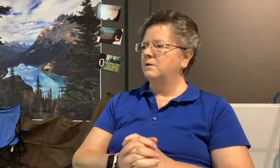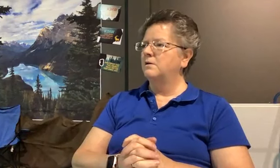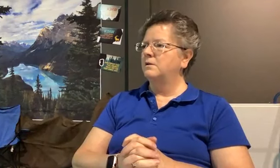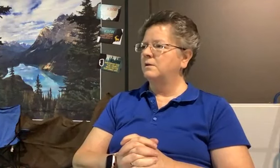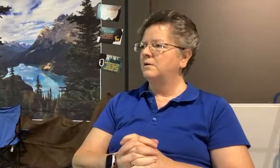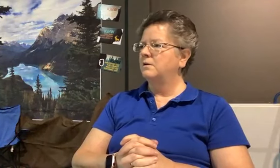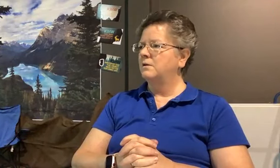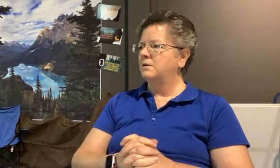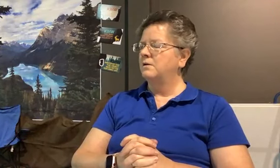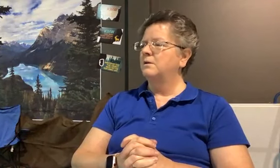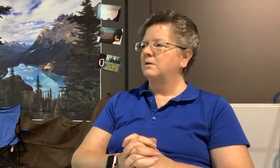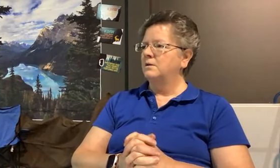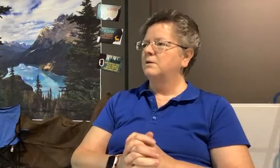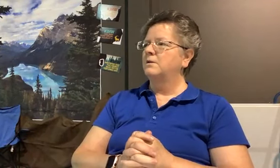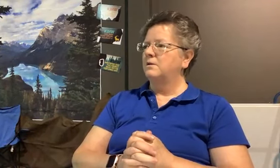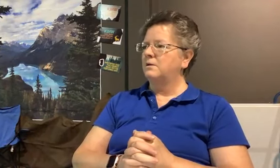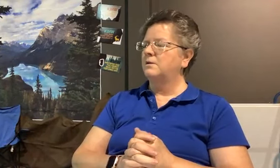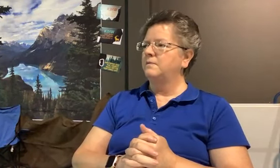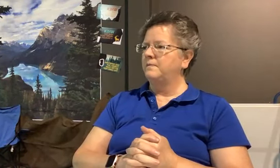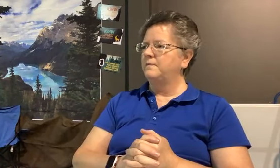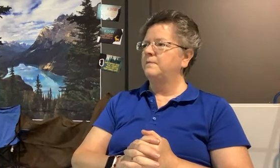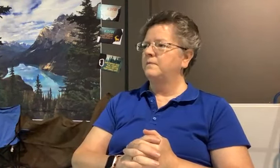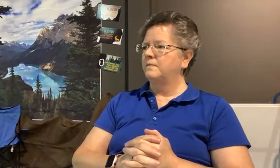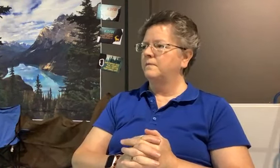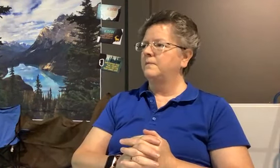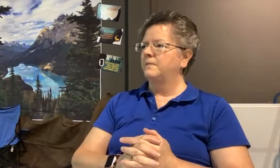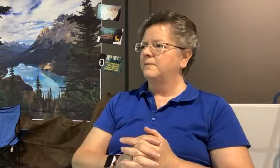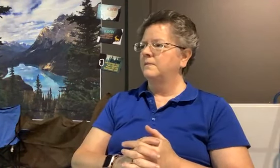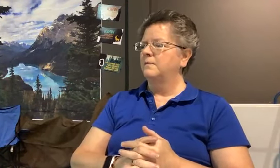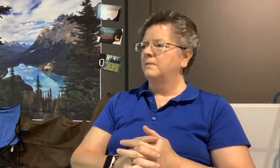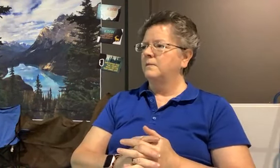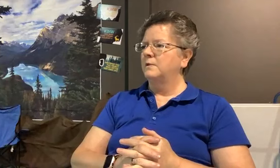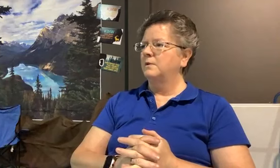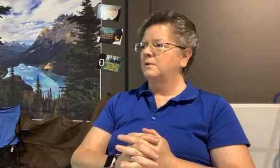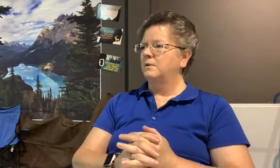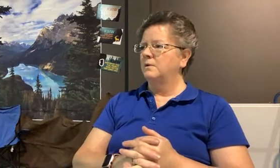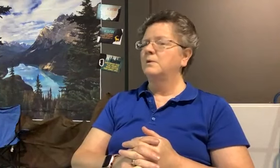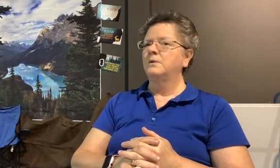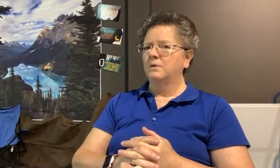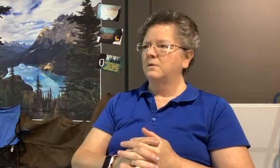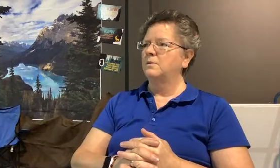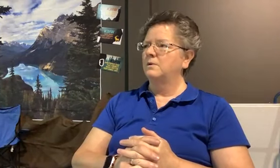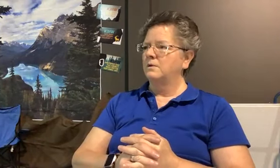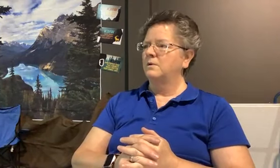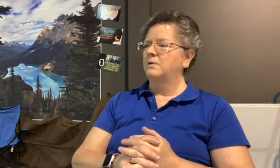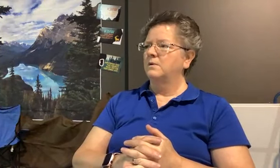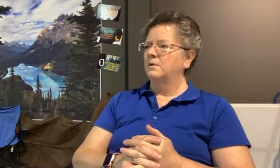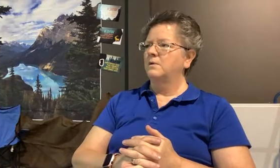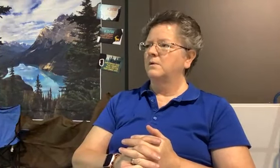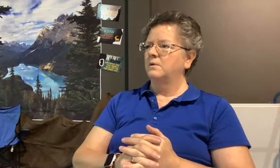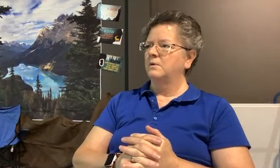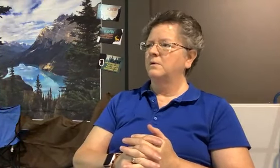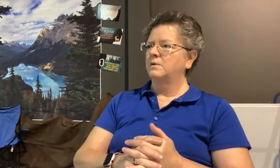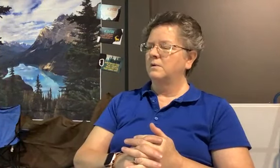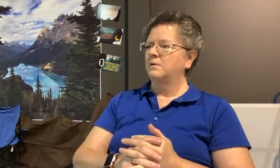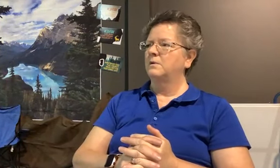God warning of us, and God wanting us to repent. And I just thought of it, if we look around, and you sort of brought that out when you